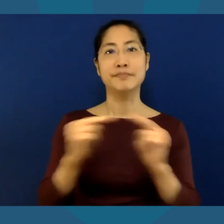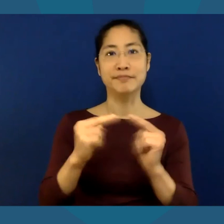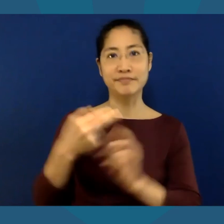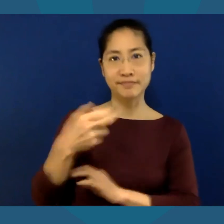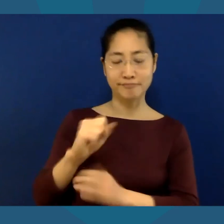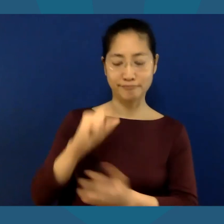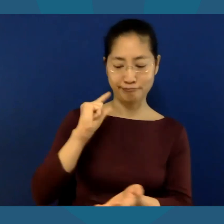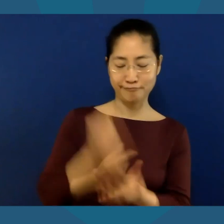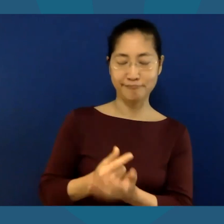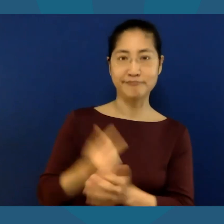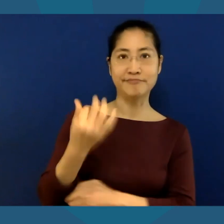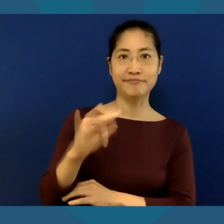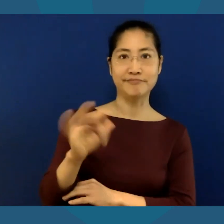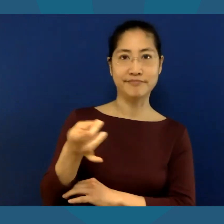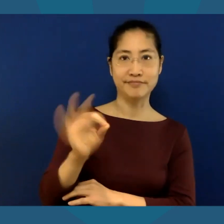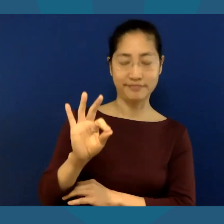2.